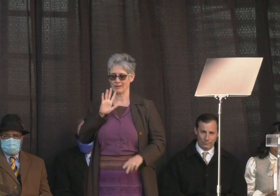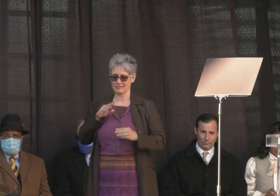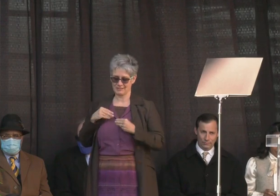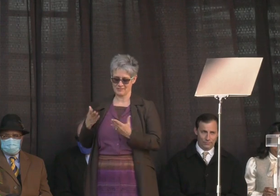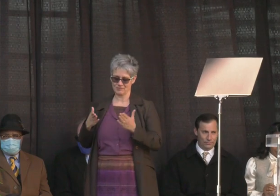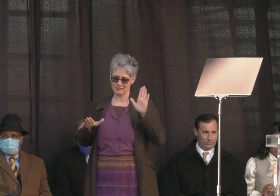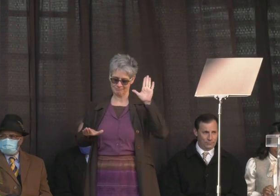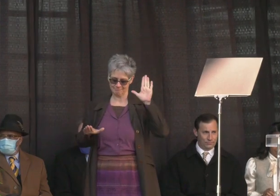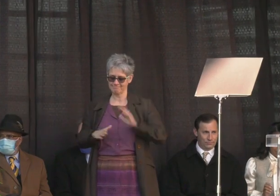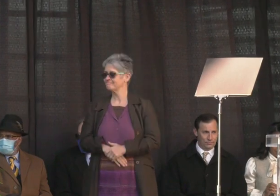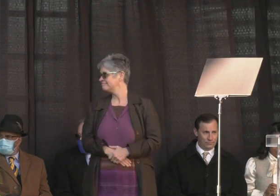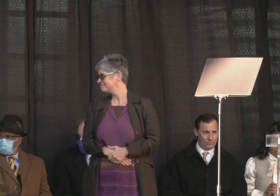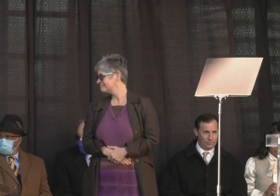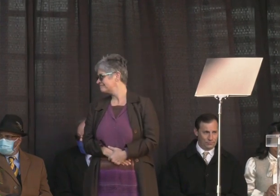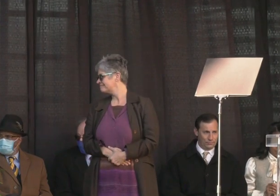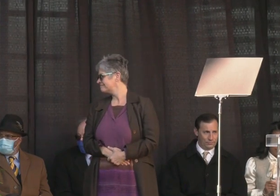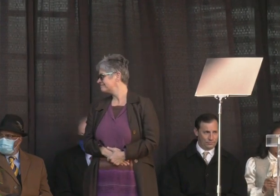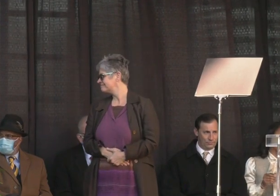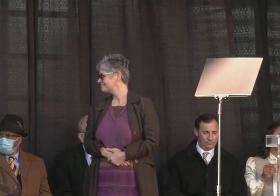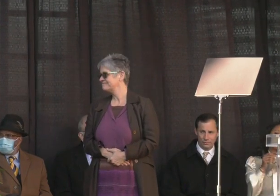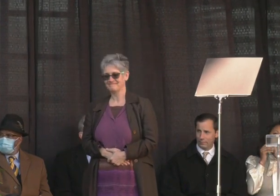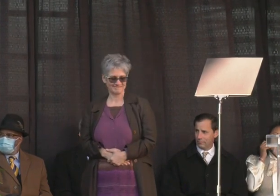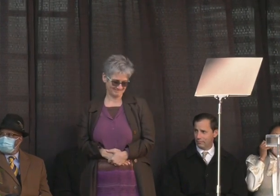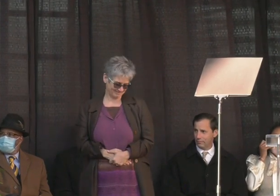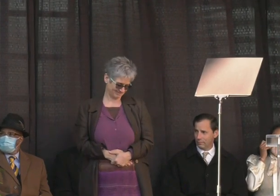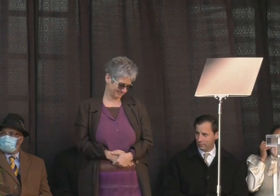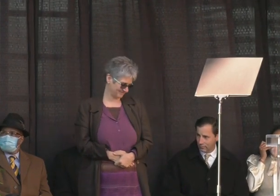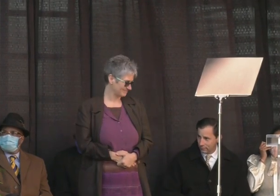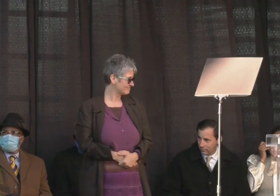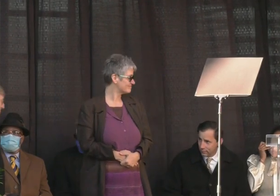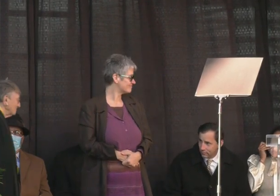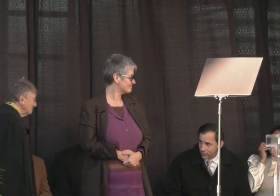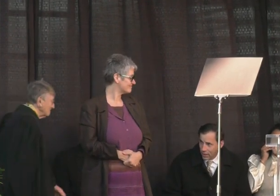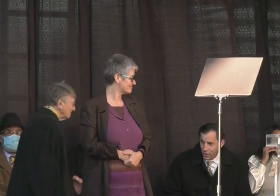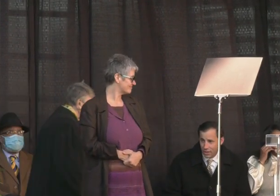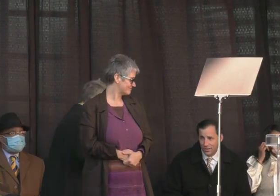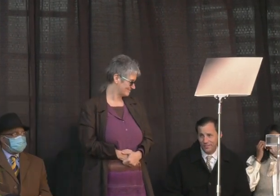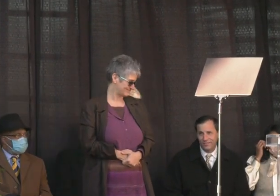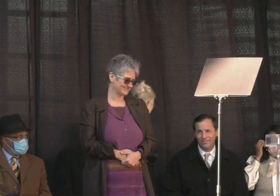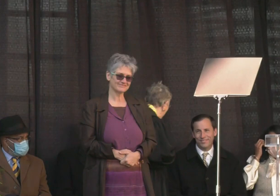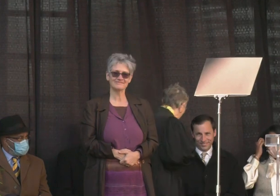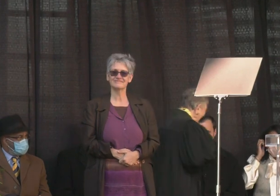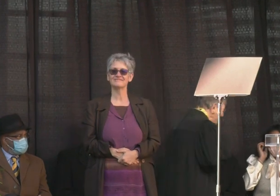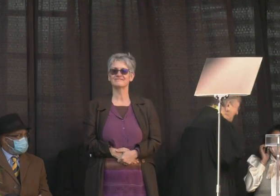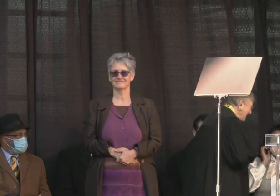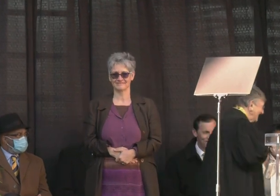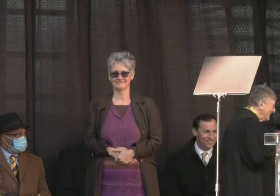Thank you.